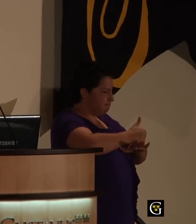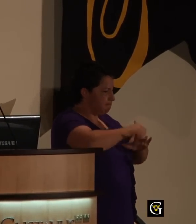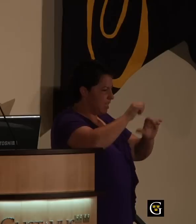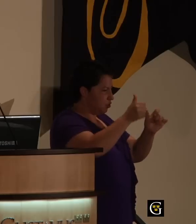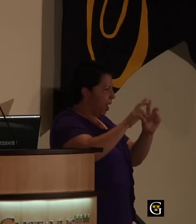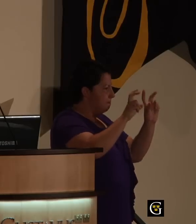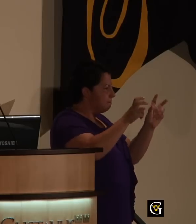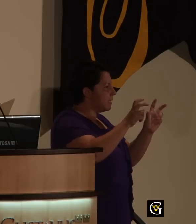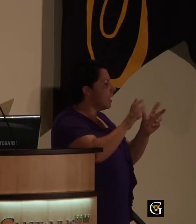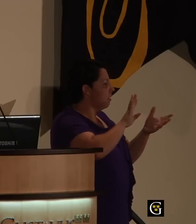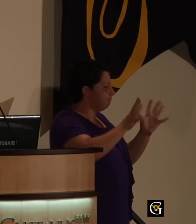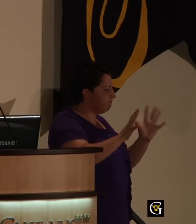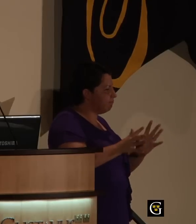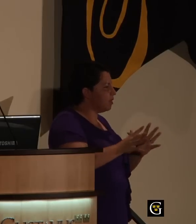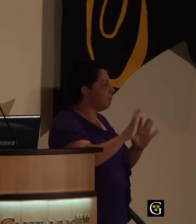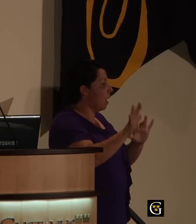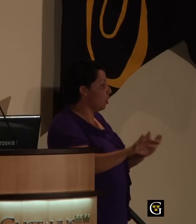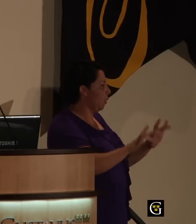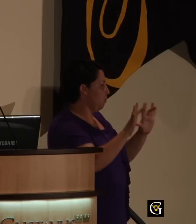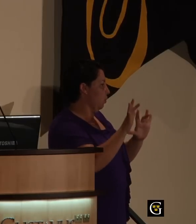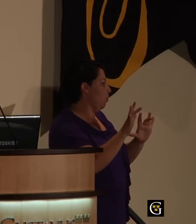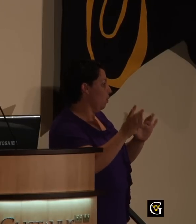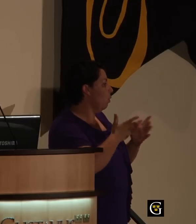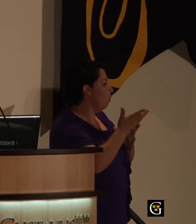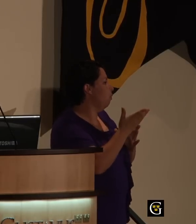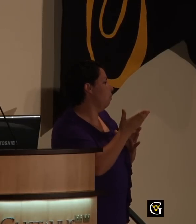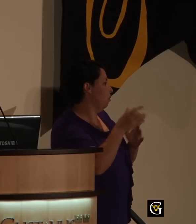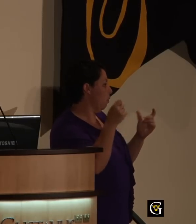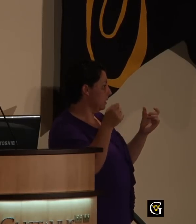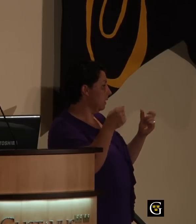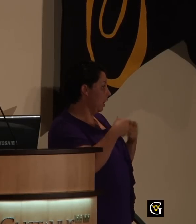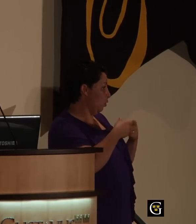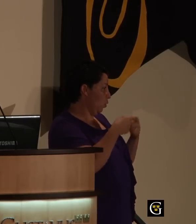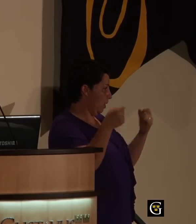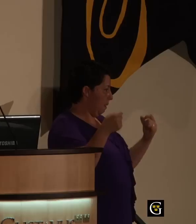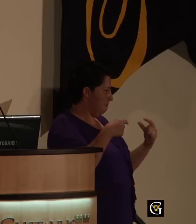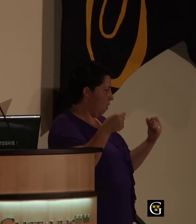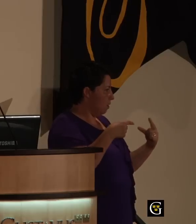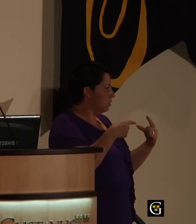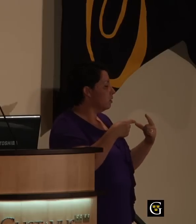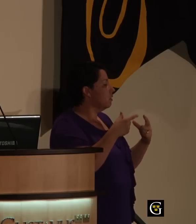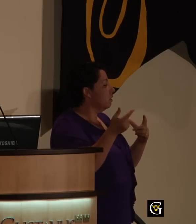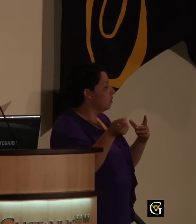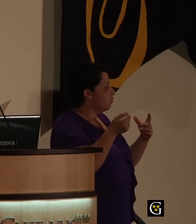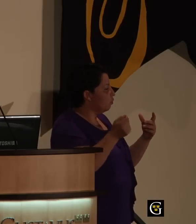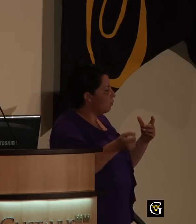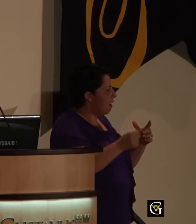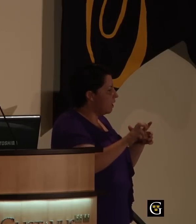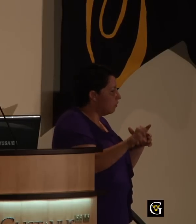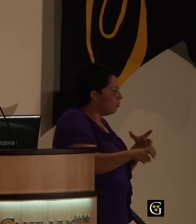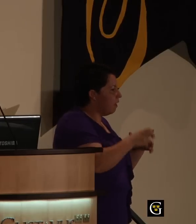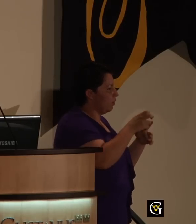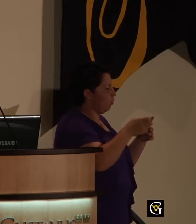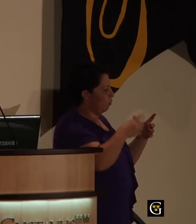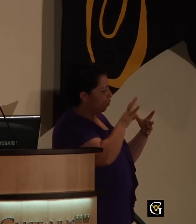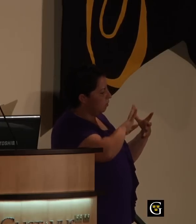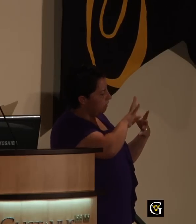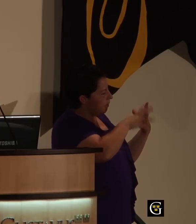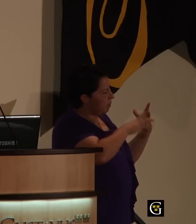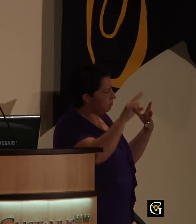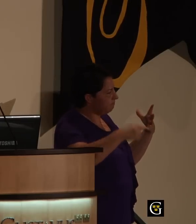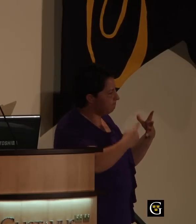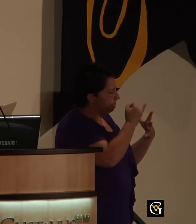choreograph of electrical impulses delivered to that wire in his cochlea. I became familiar with